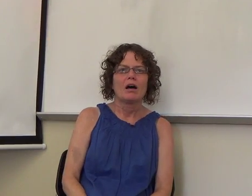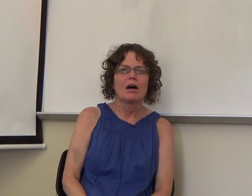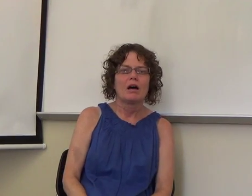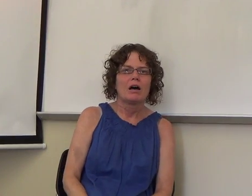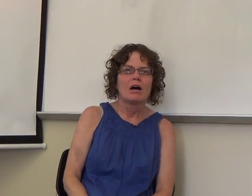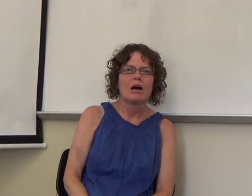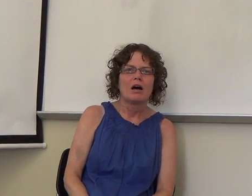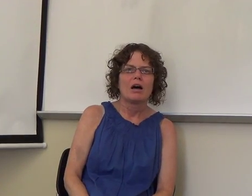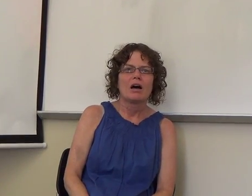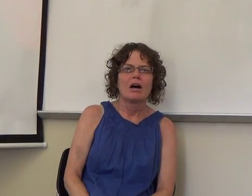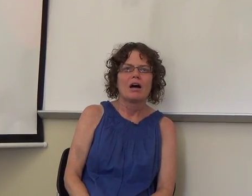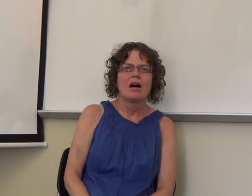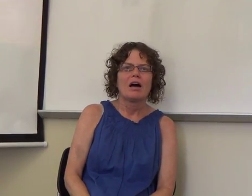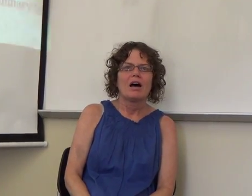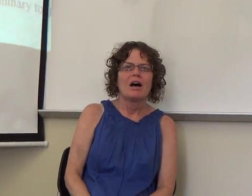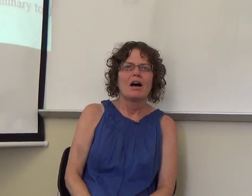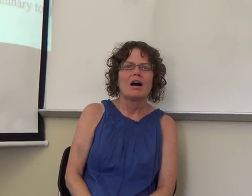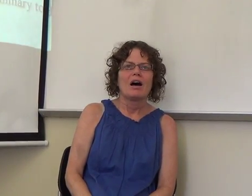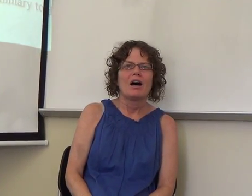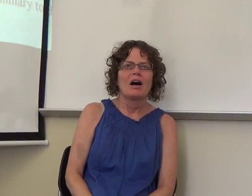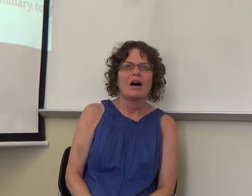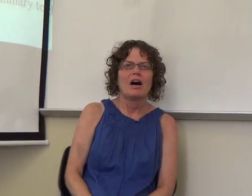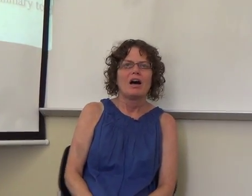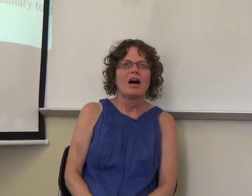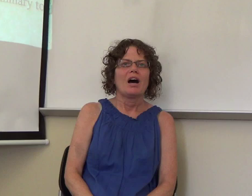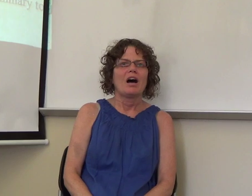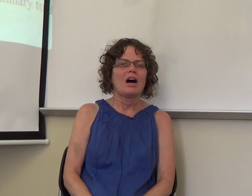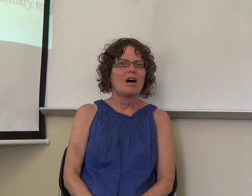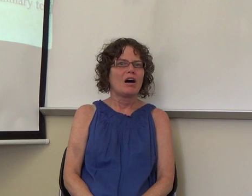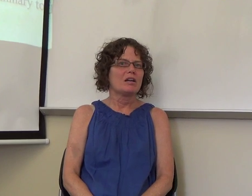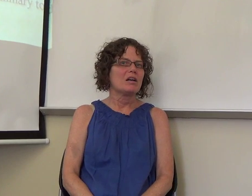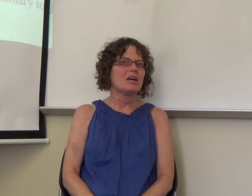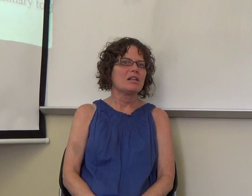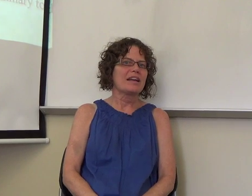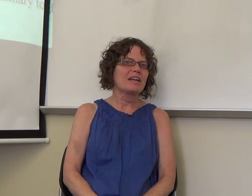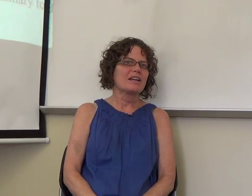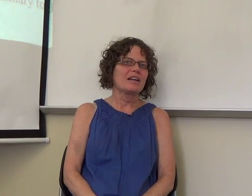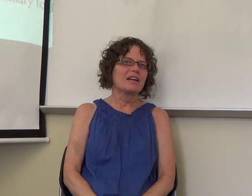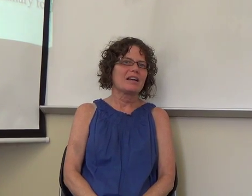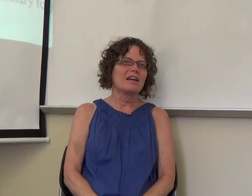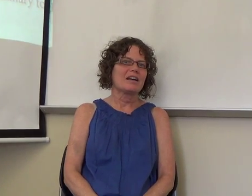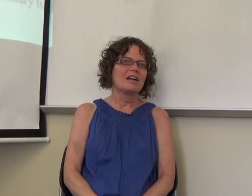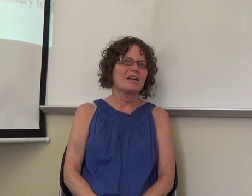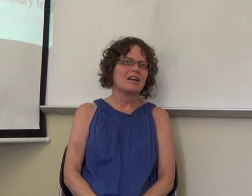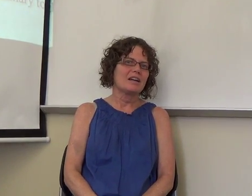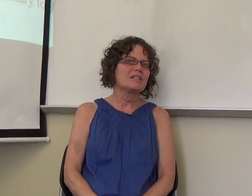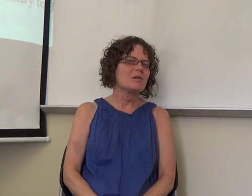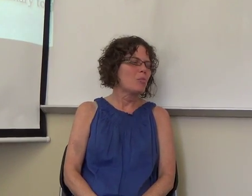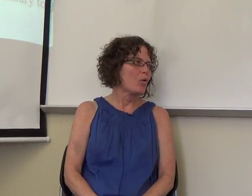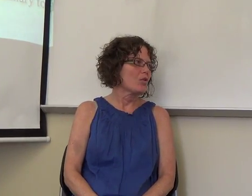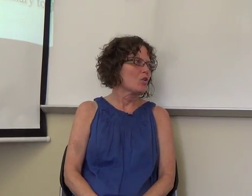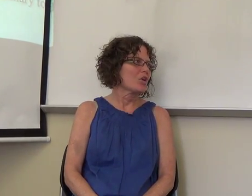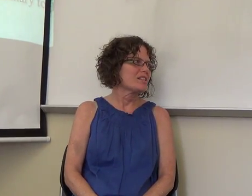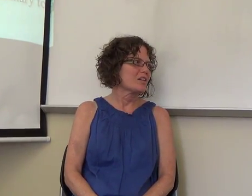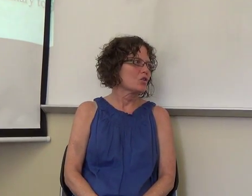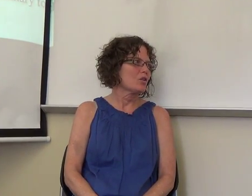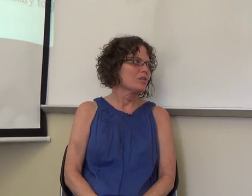yeah. conference. I Not need to conference. confer with you about your assignment. Confer. Is it important or essential? Talk to